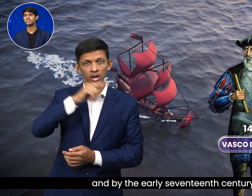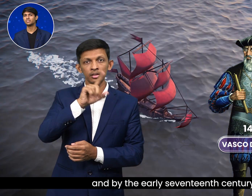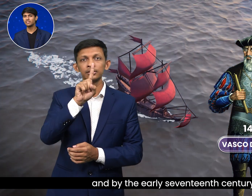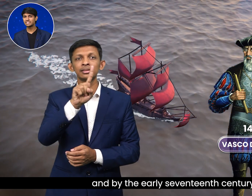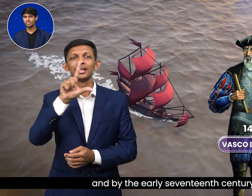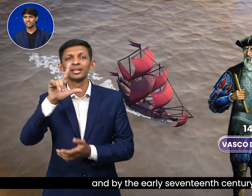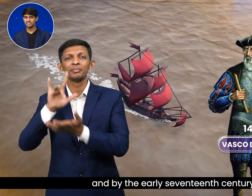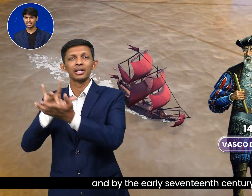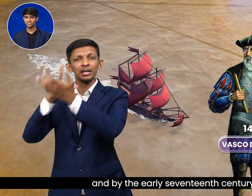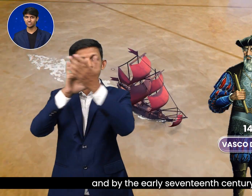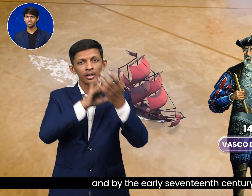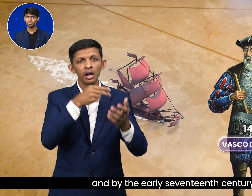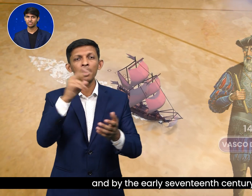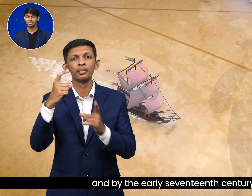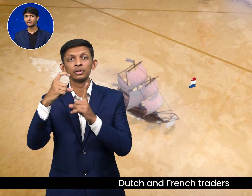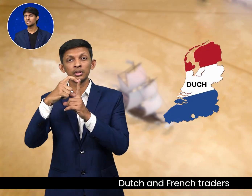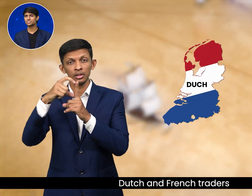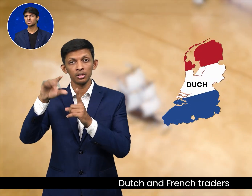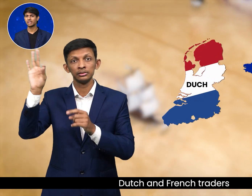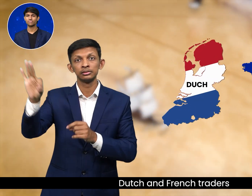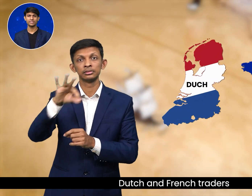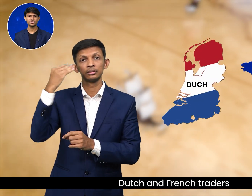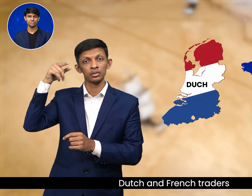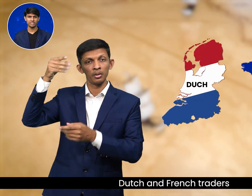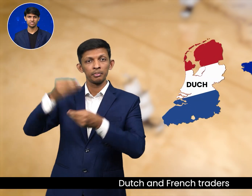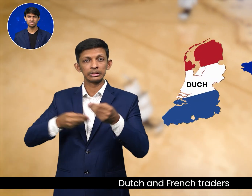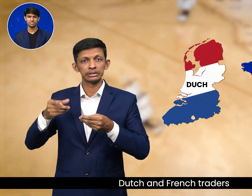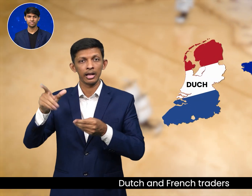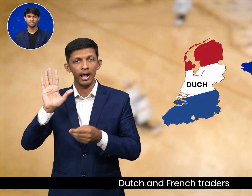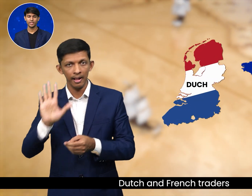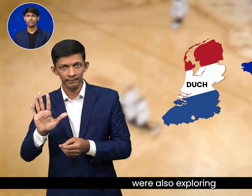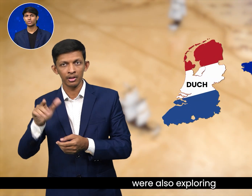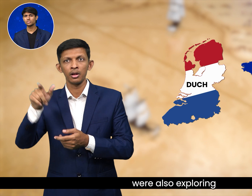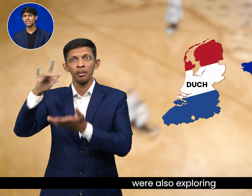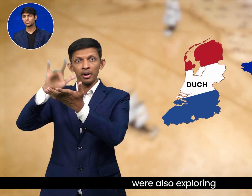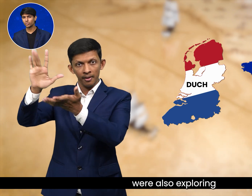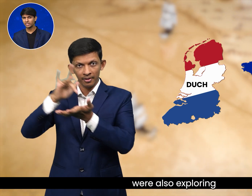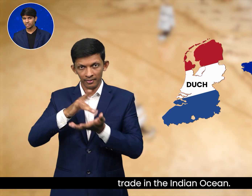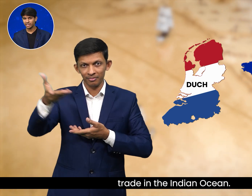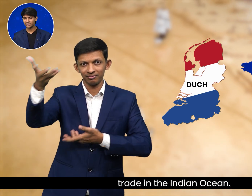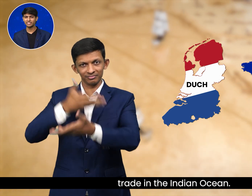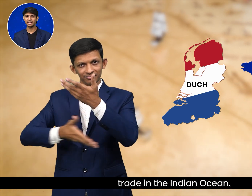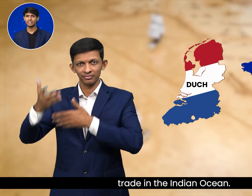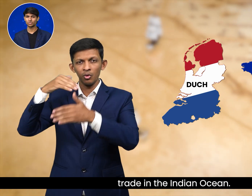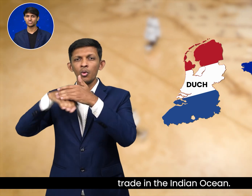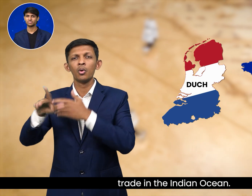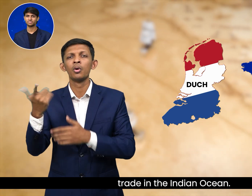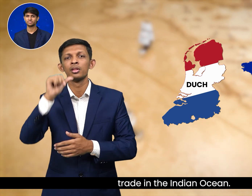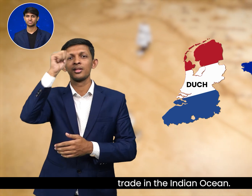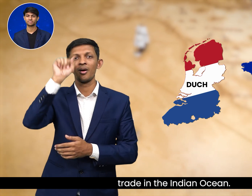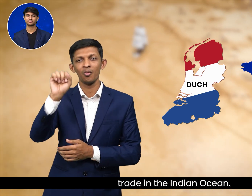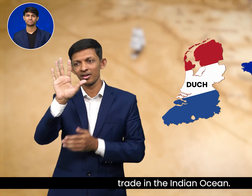And by the early 17th century, Dutch and French traders were also exploring trade in the Indian